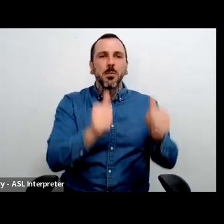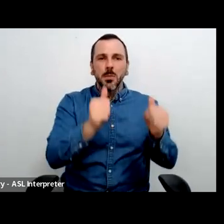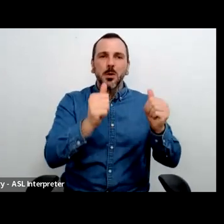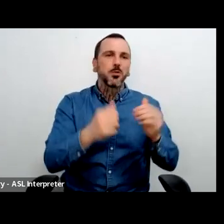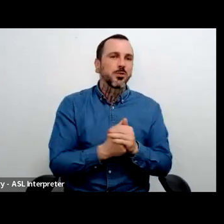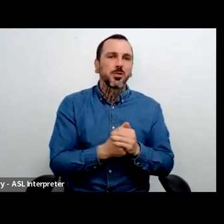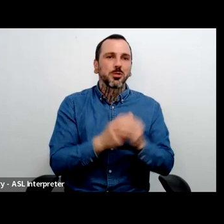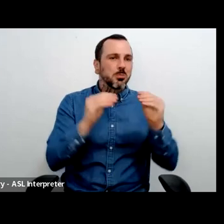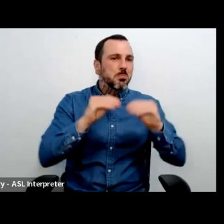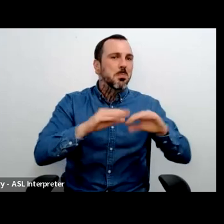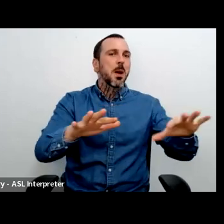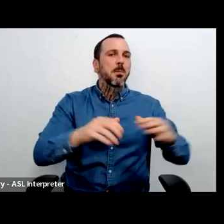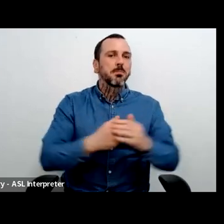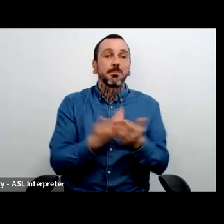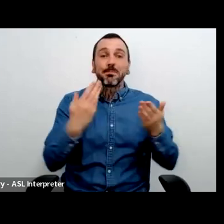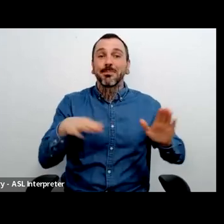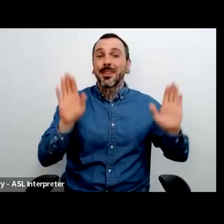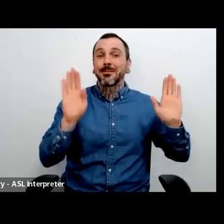a much more